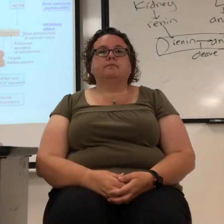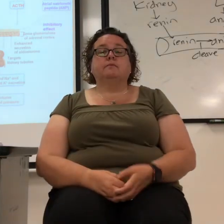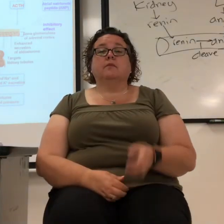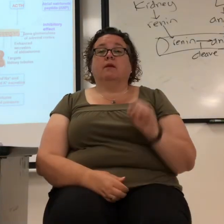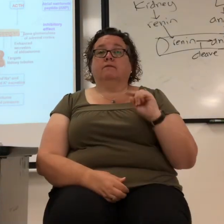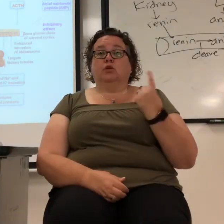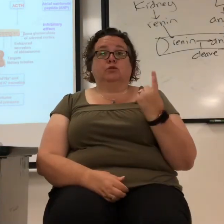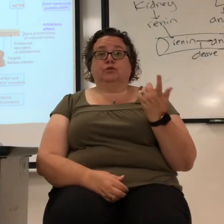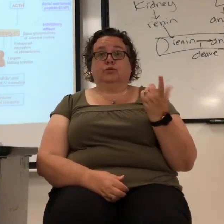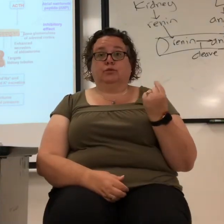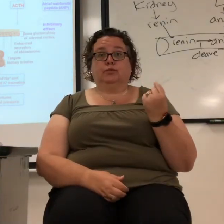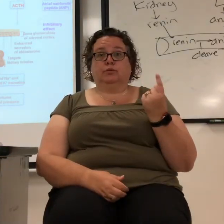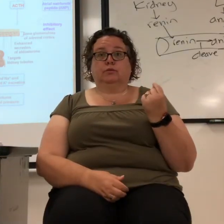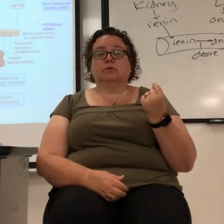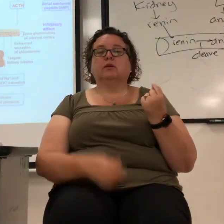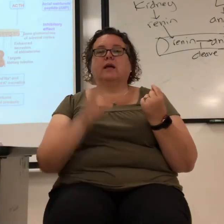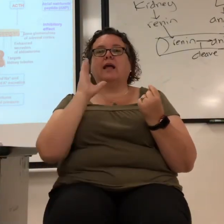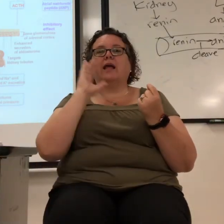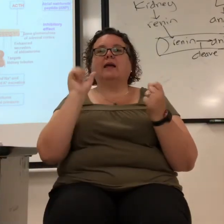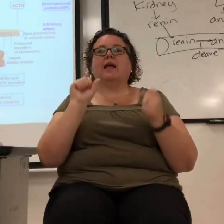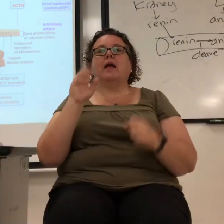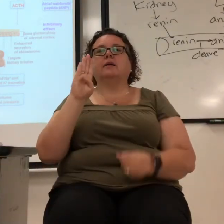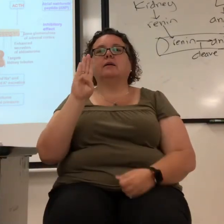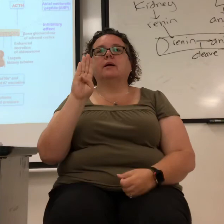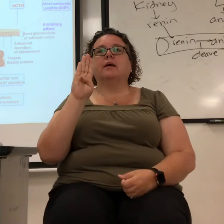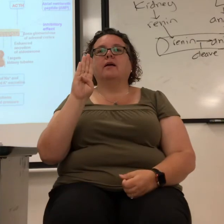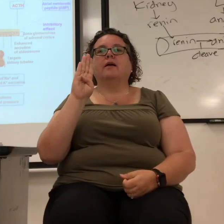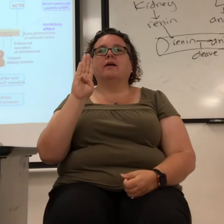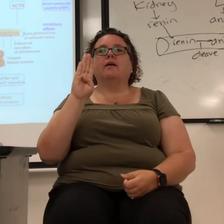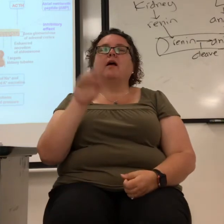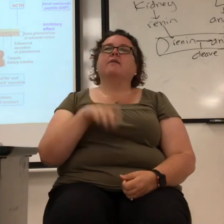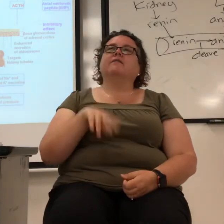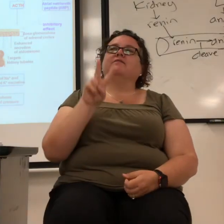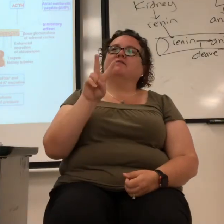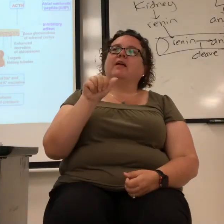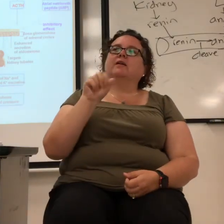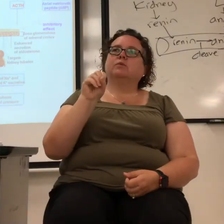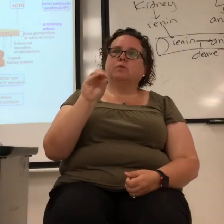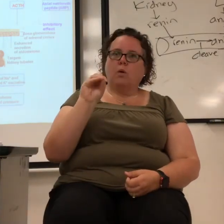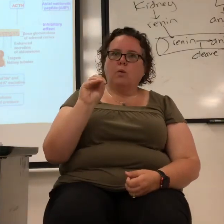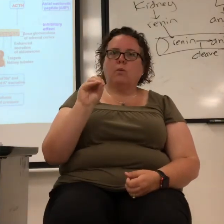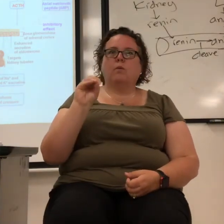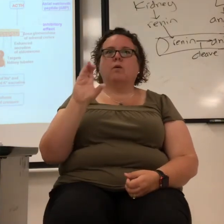One, it can vasoconstrict arterioles.